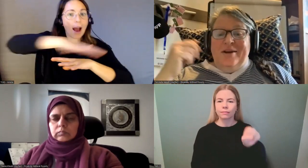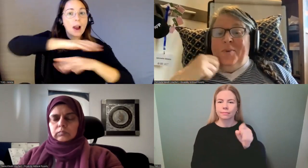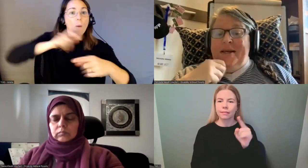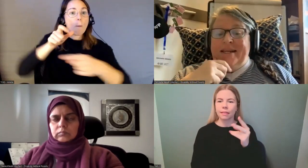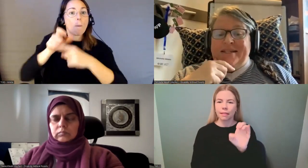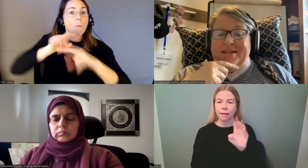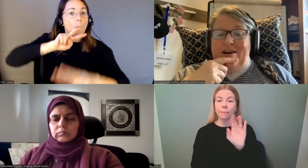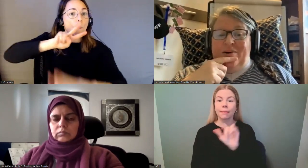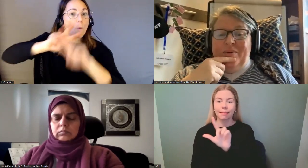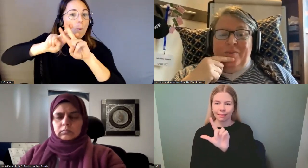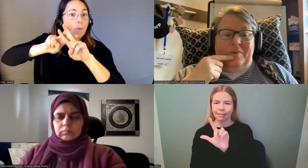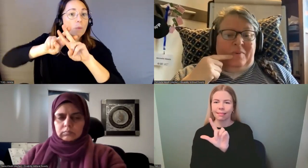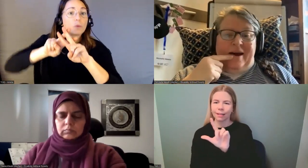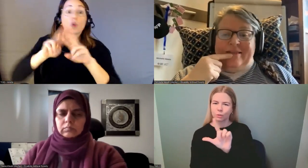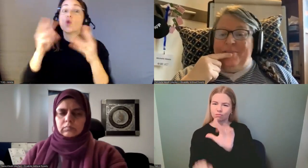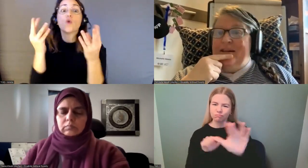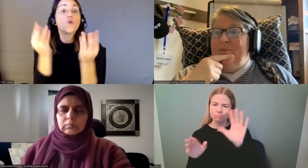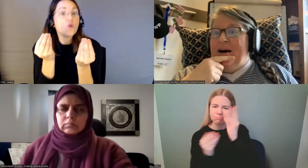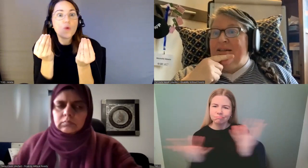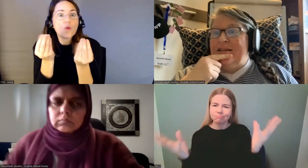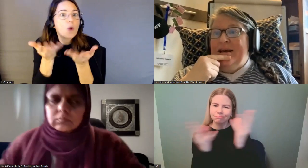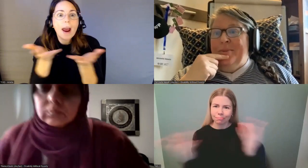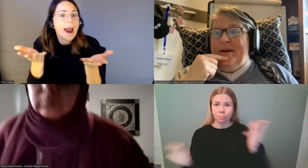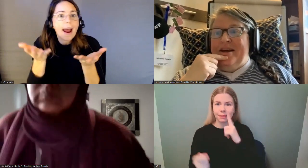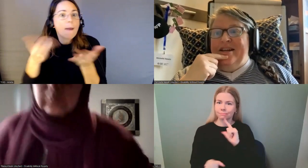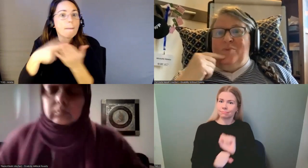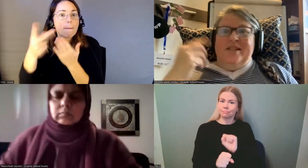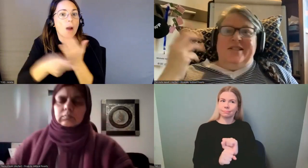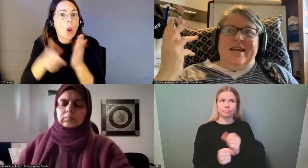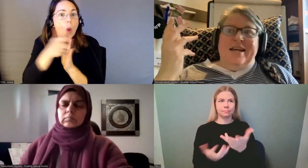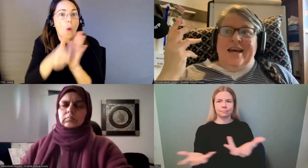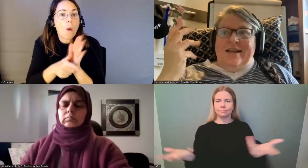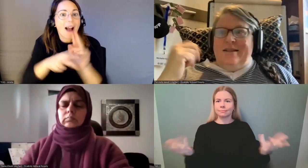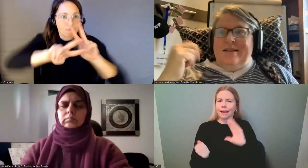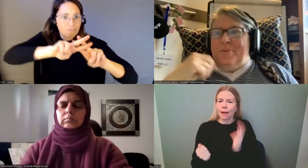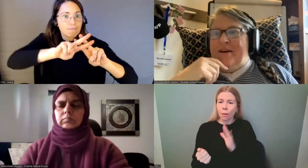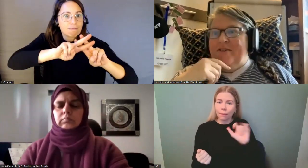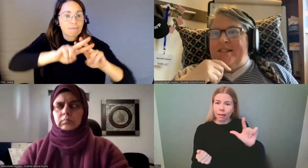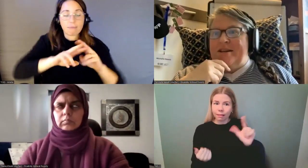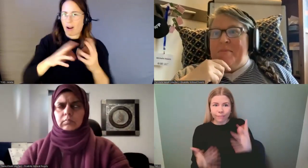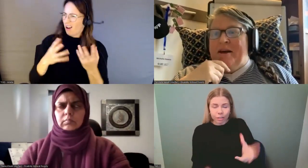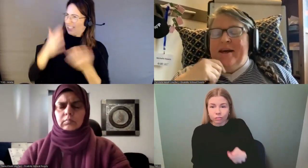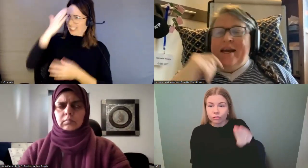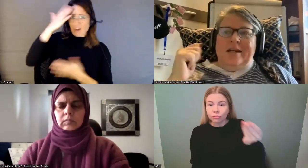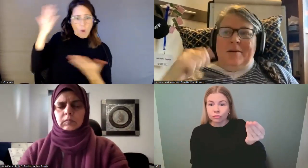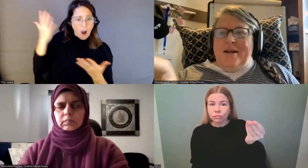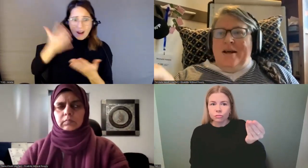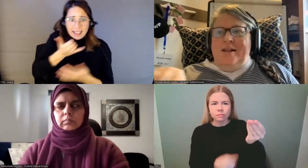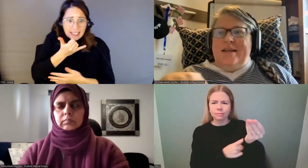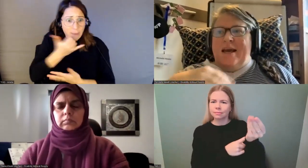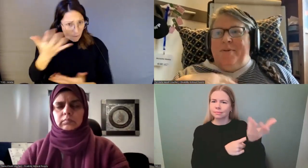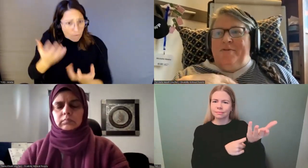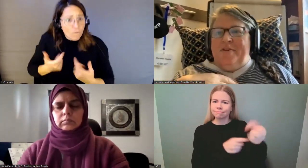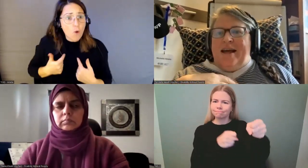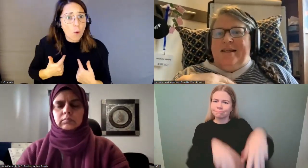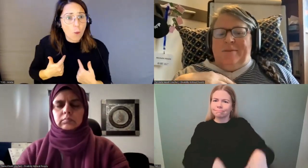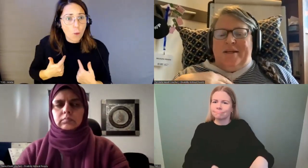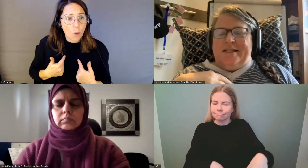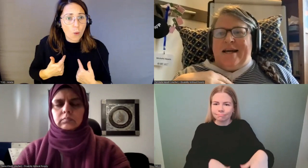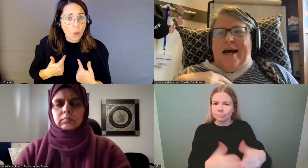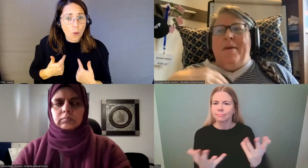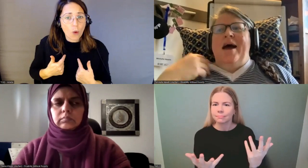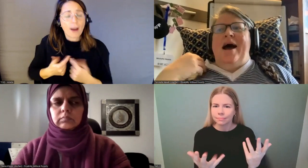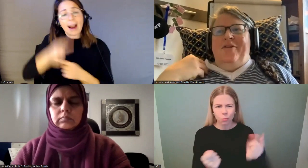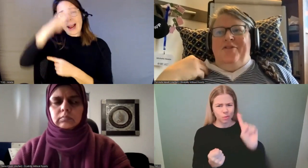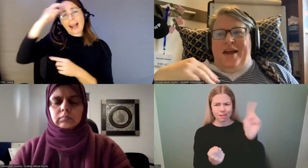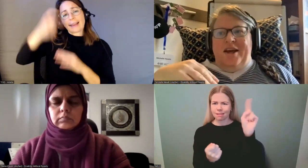start, we needed to know where the bill was because we'd seen it the previous summer. It had been on the table for that little